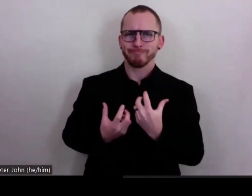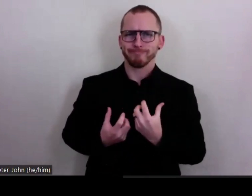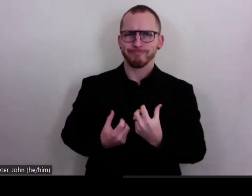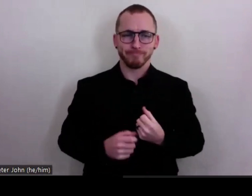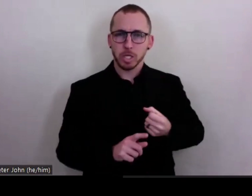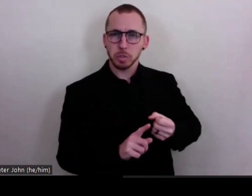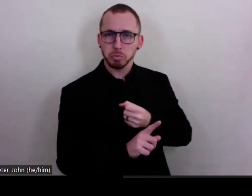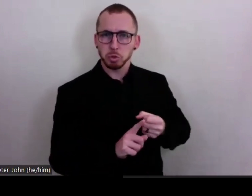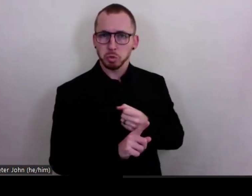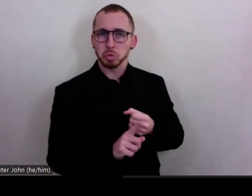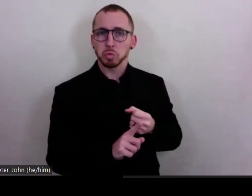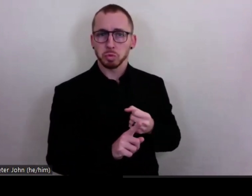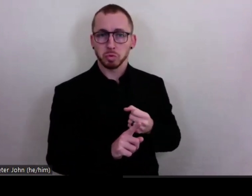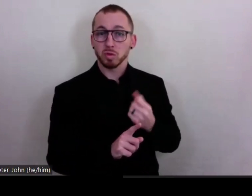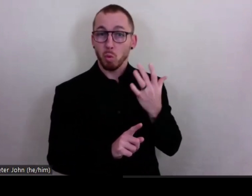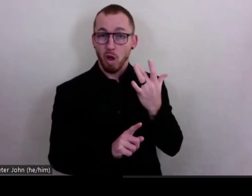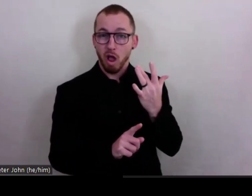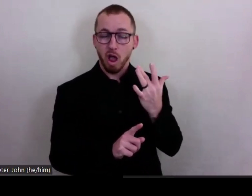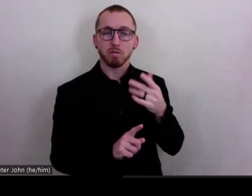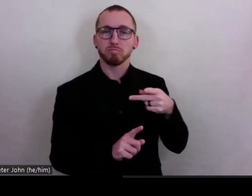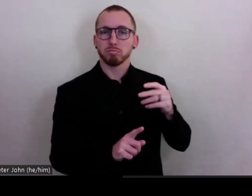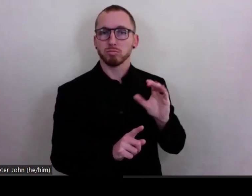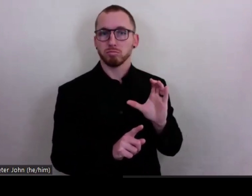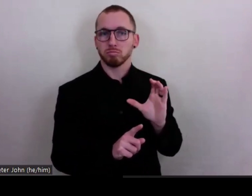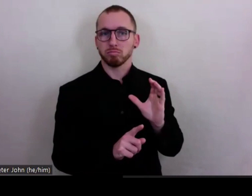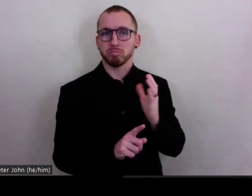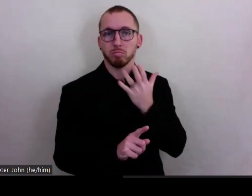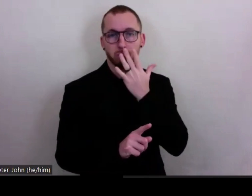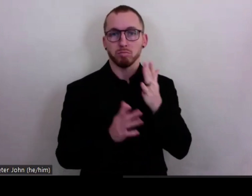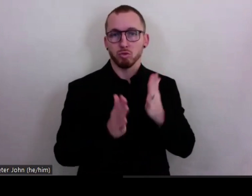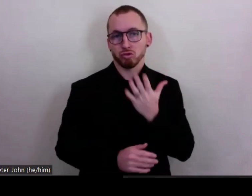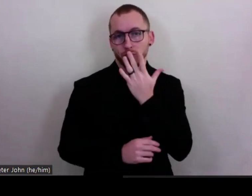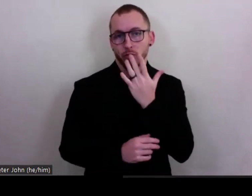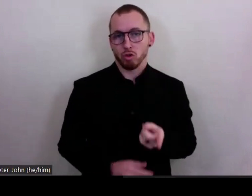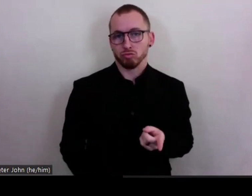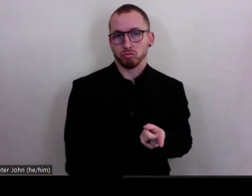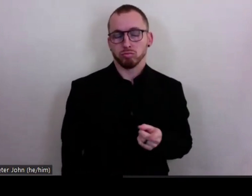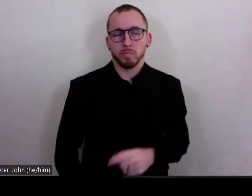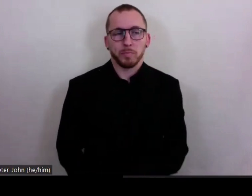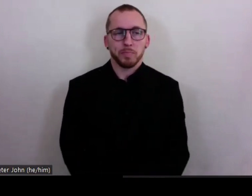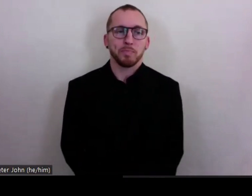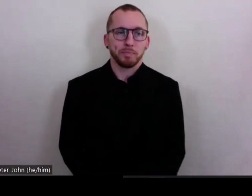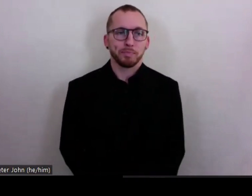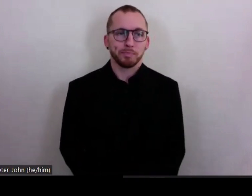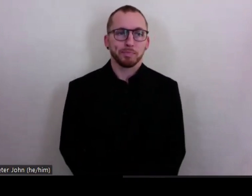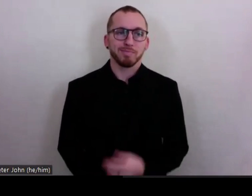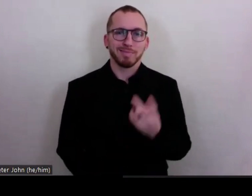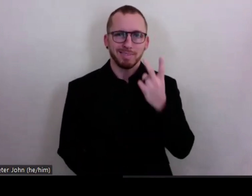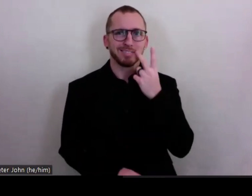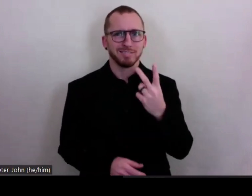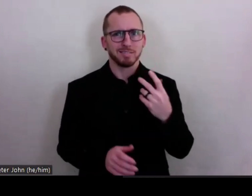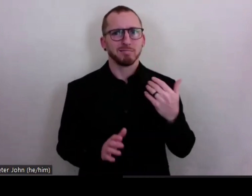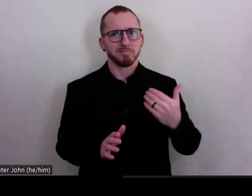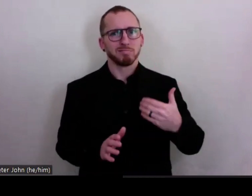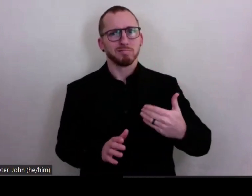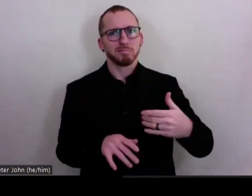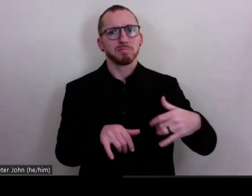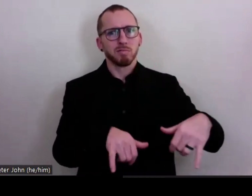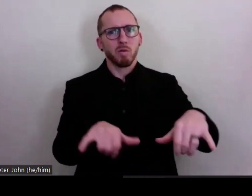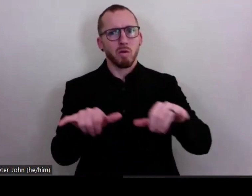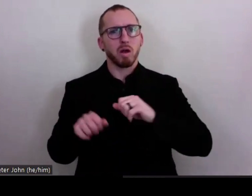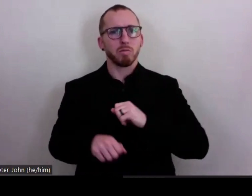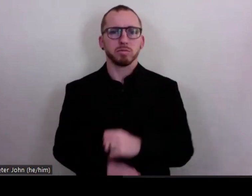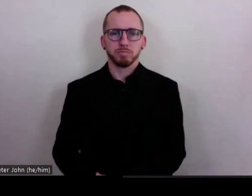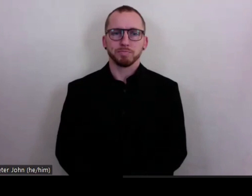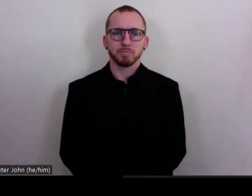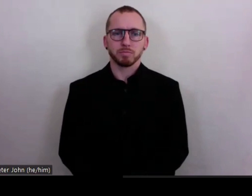sheerly being a person of color, okay? We see this all the time, and I think it is an area that sits